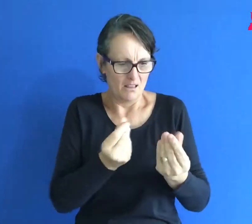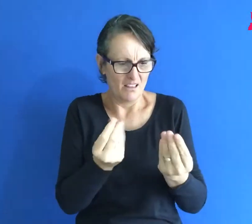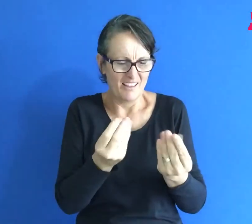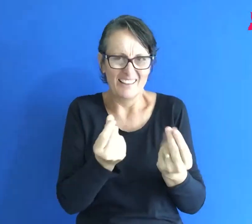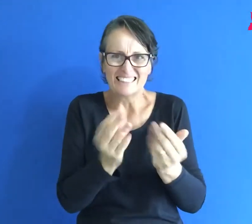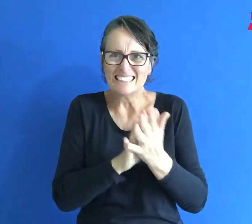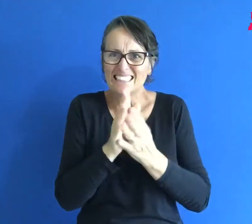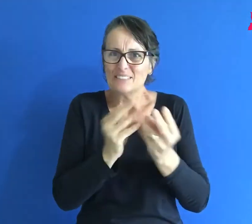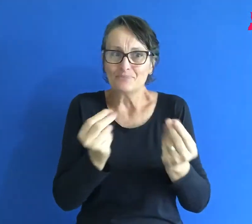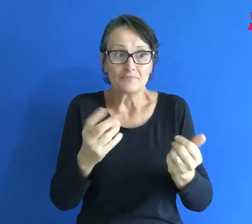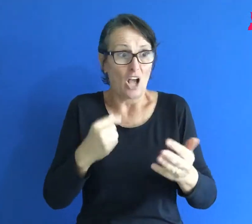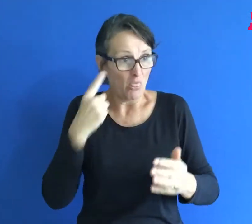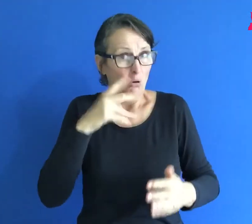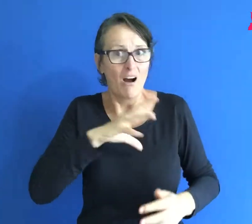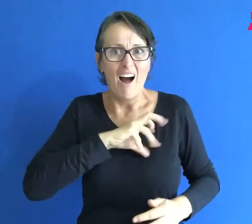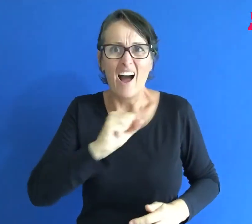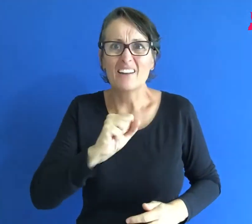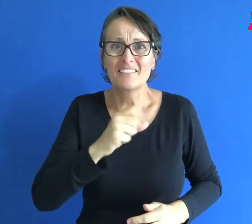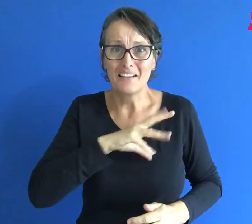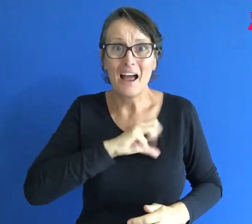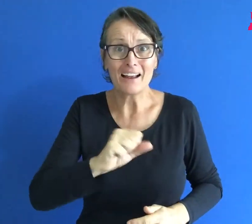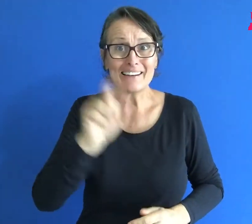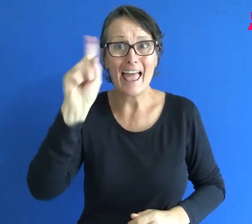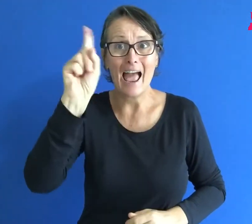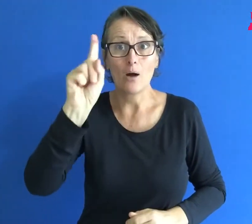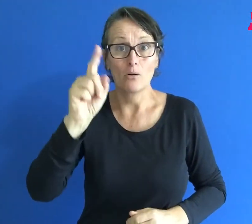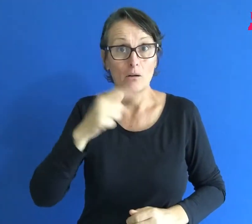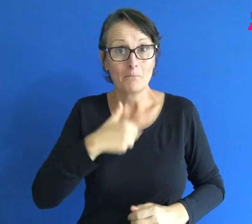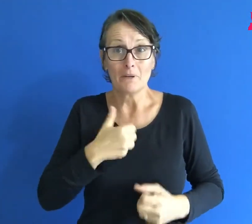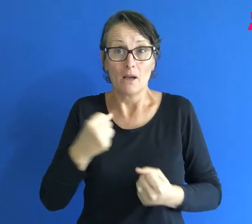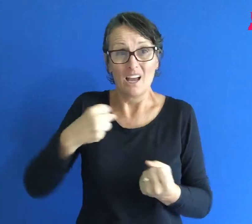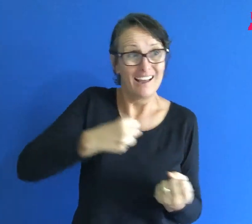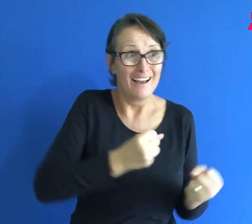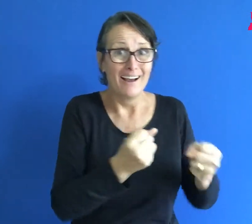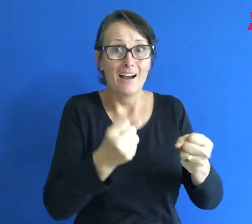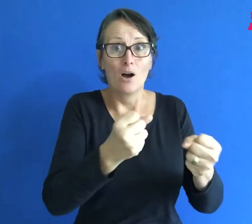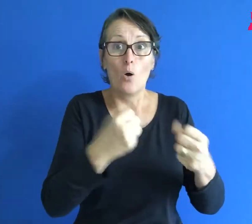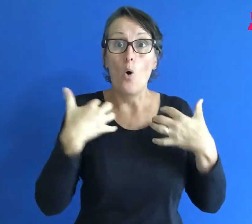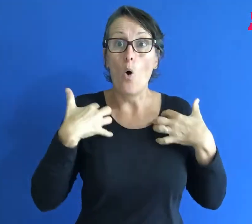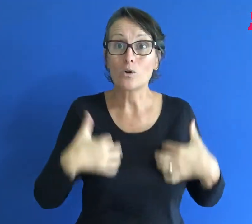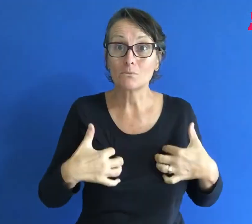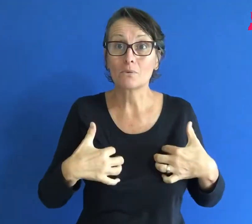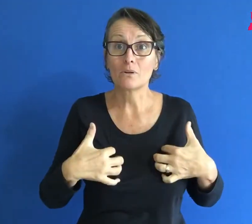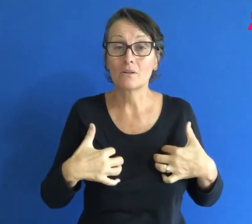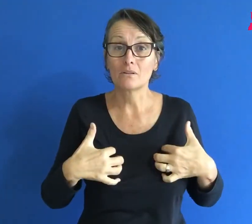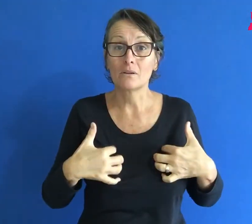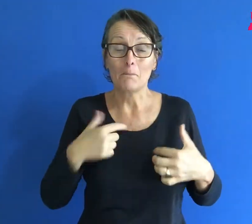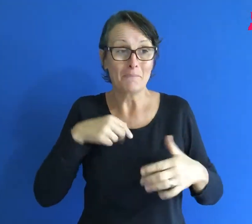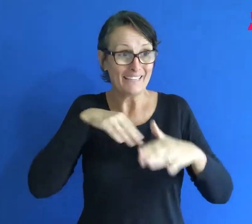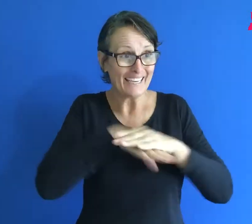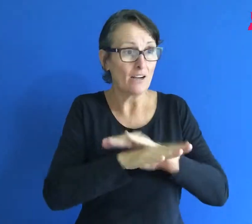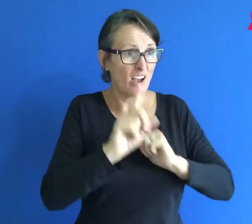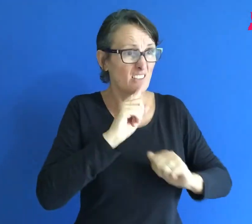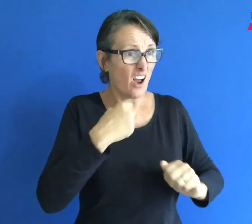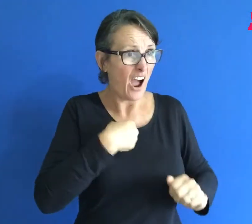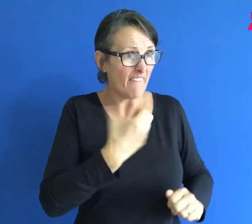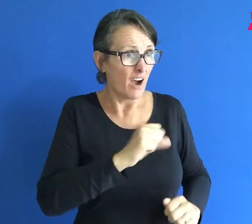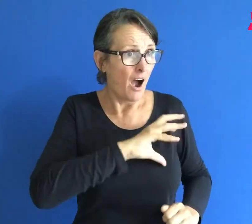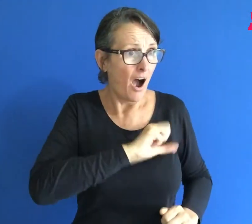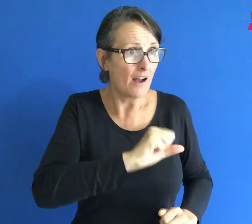This is it. Took myself to Northern Hospital in Epping, walked in and said, I think I'm having a heart attack, and they were like, very